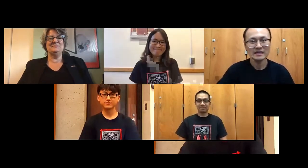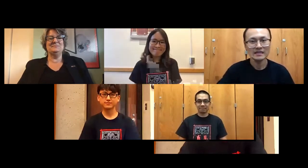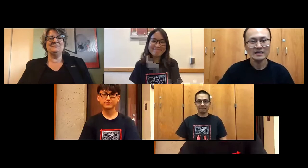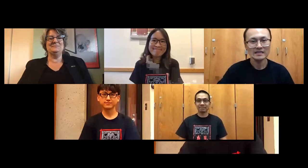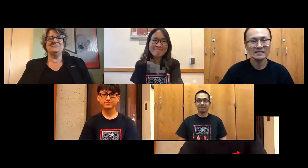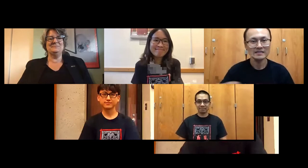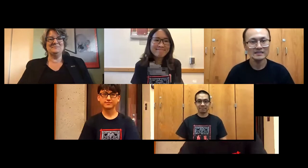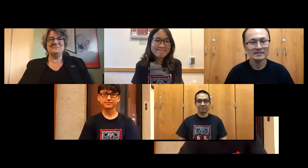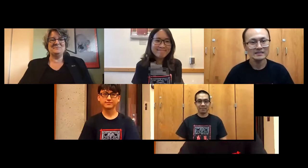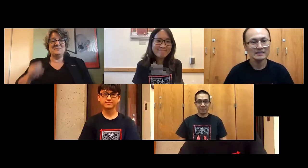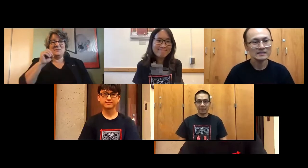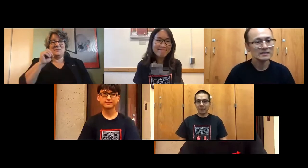it and glasses.